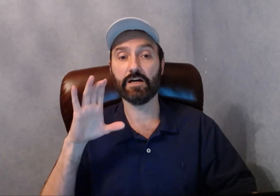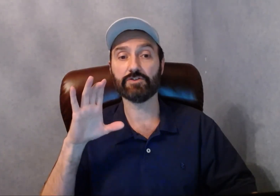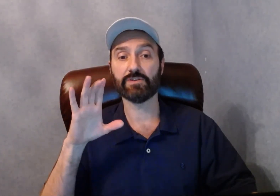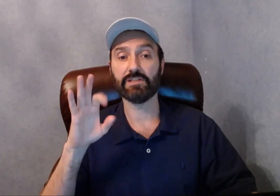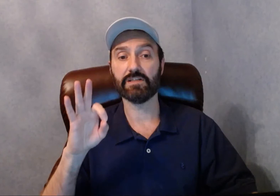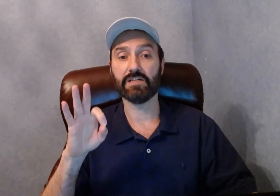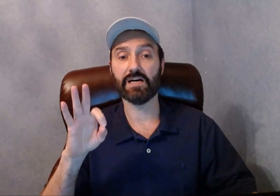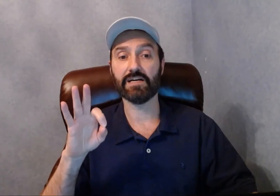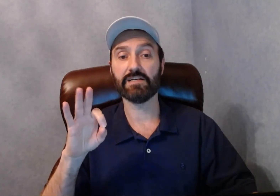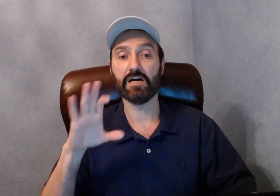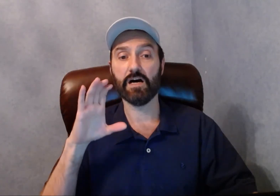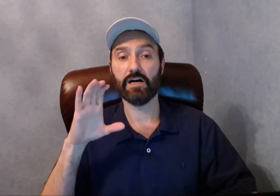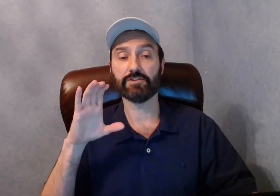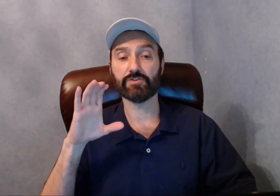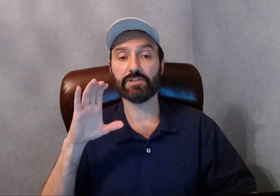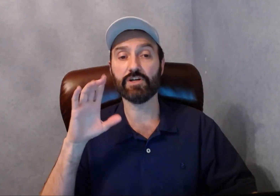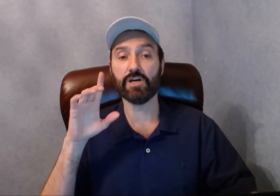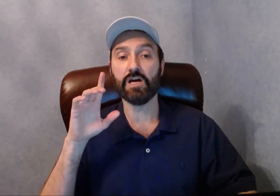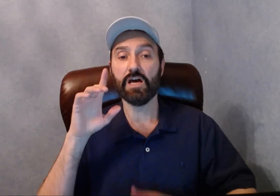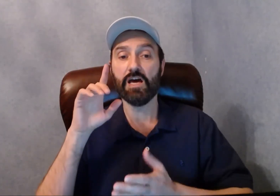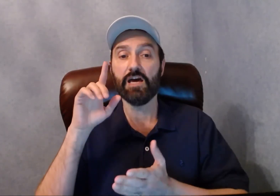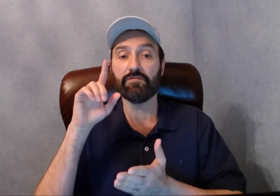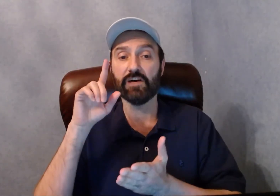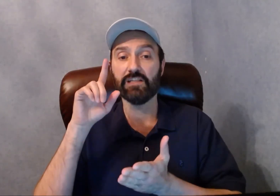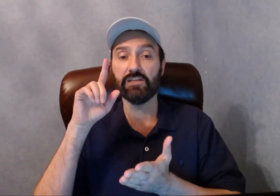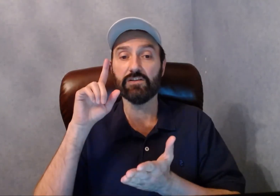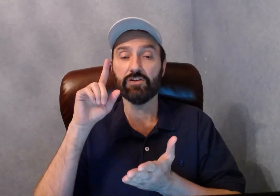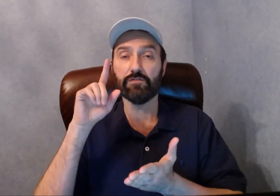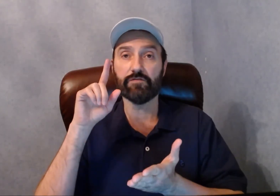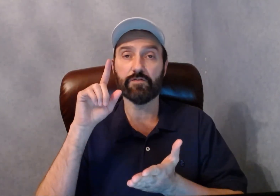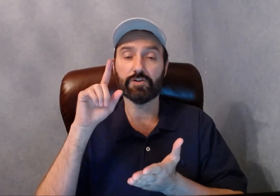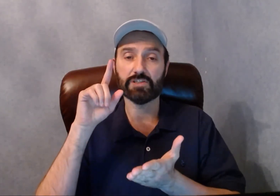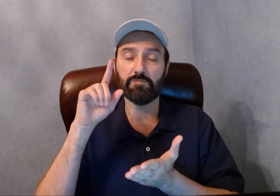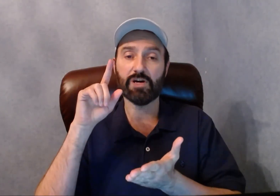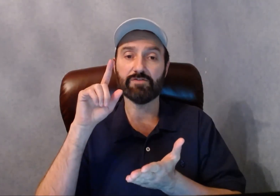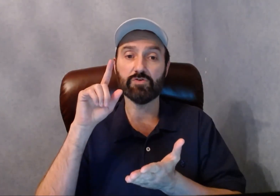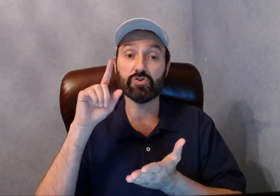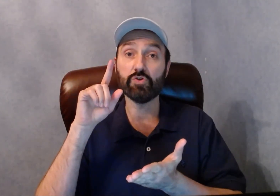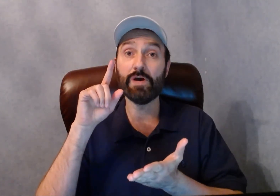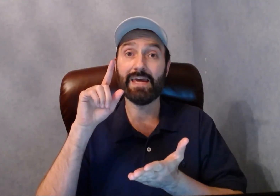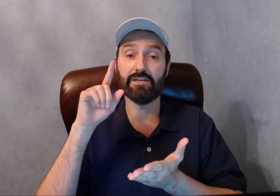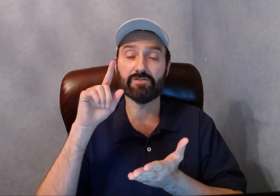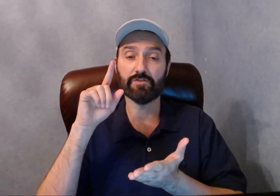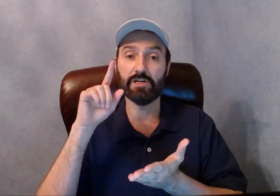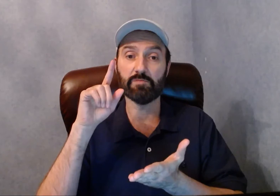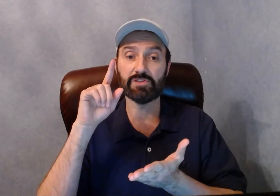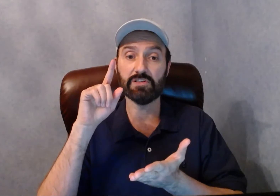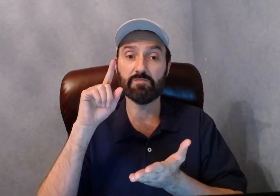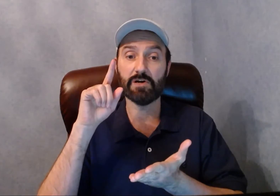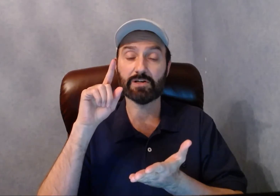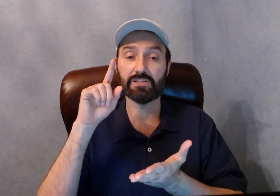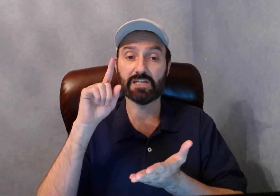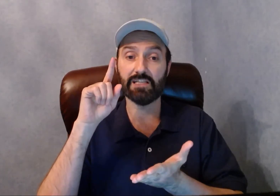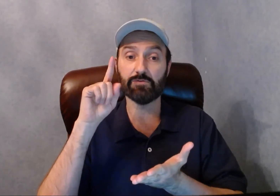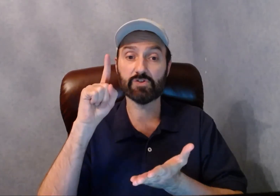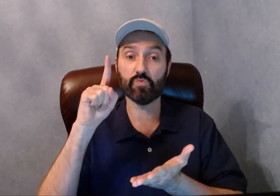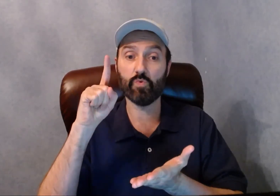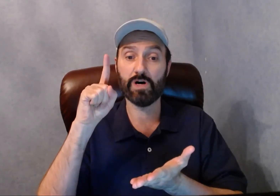800, 900. And finally, the first time you have to use two hands for numbers in American Sign Language is